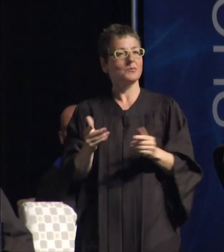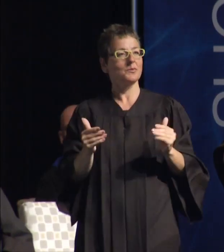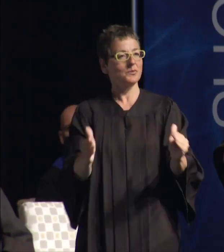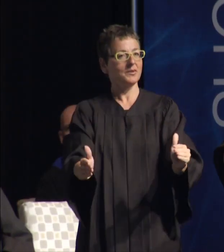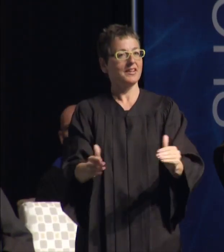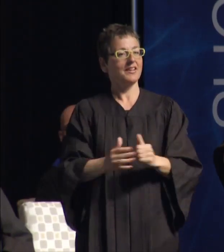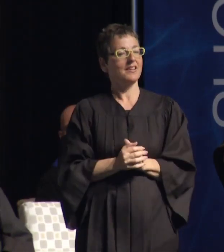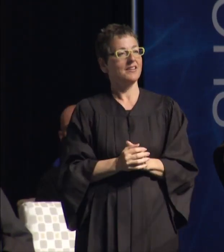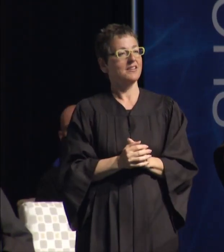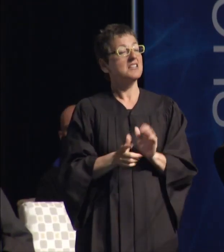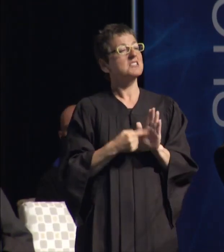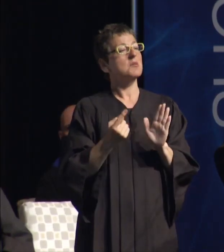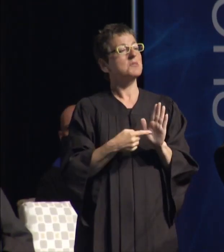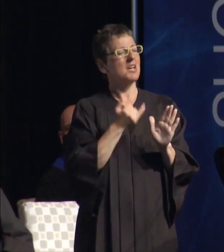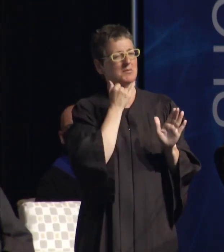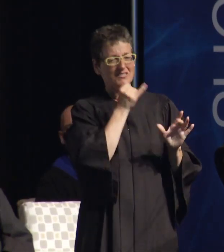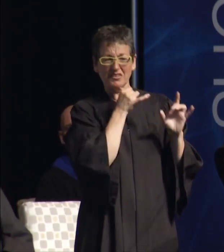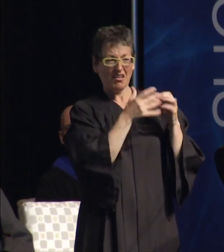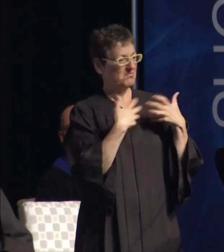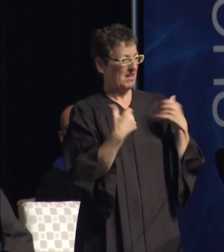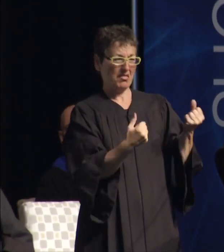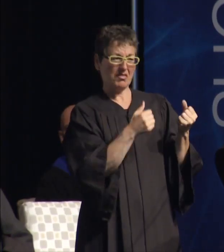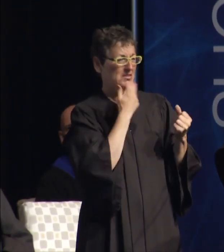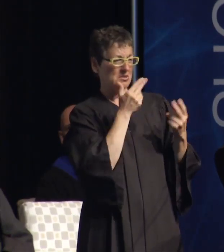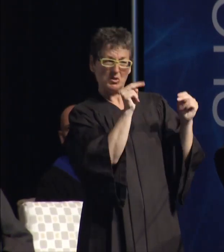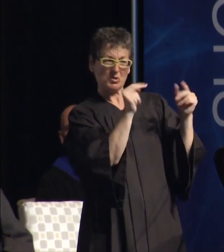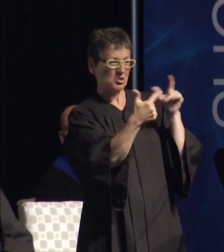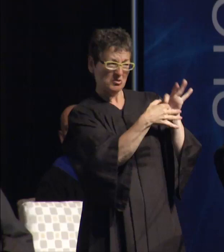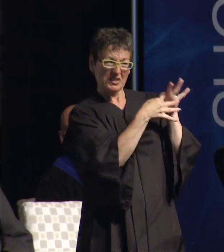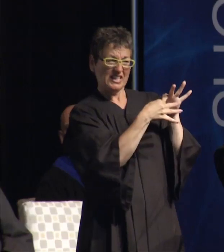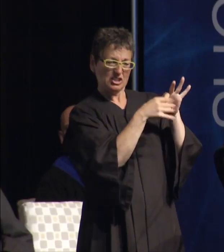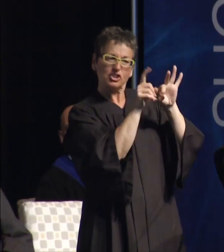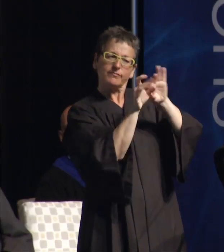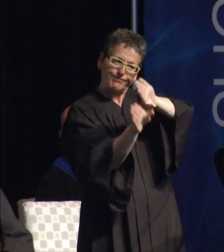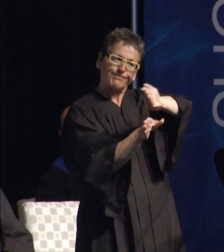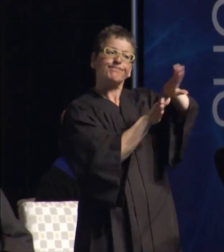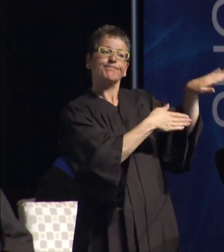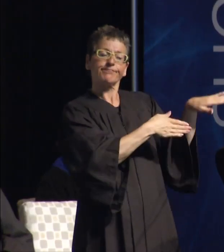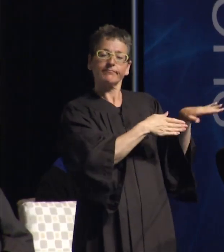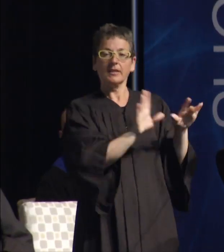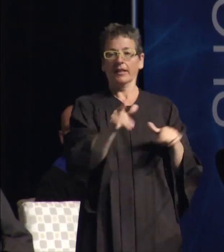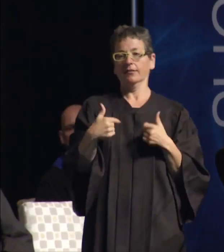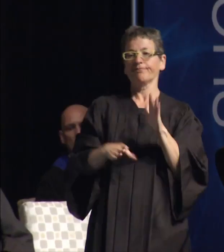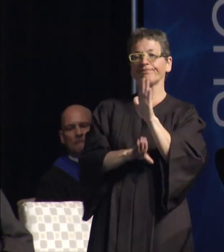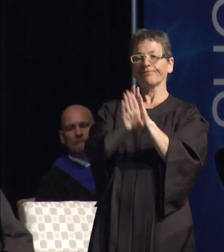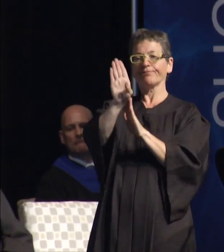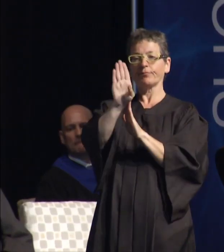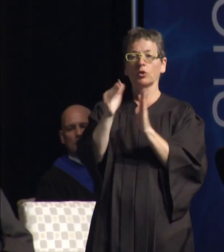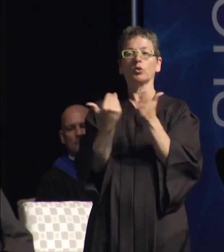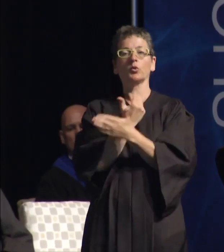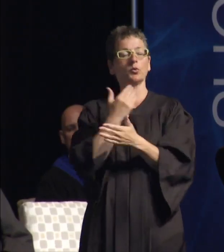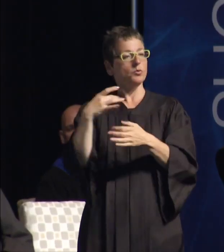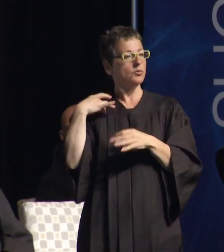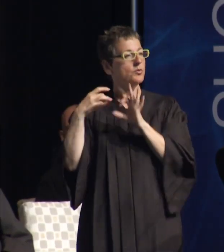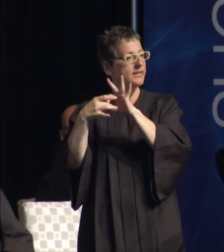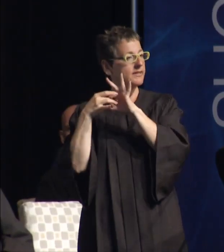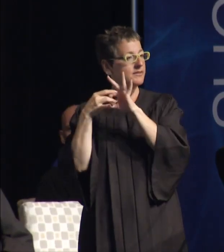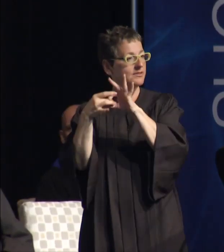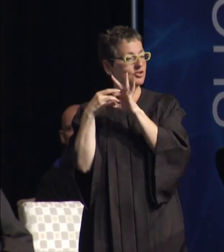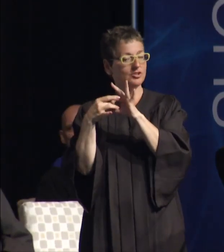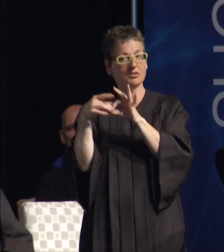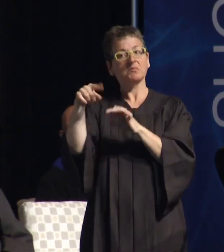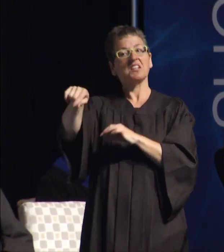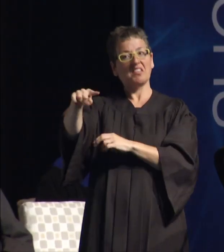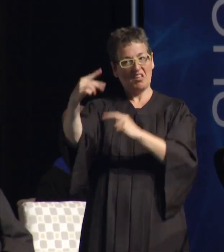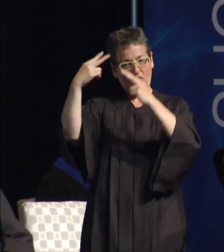We've let go of unhealthy connections and formed new, mutually beneficial relationships. These people often saw changes in us before we saw them